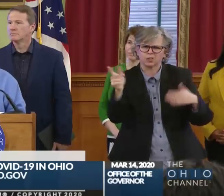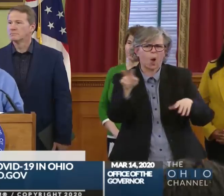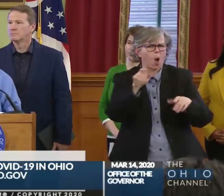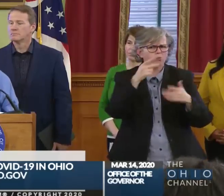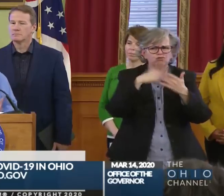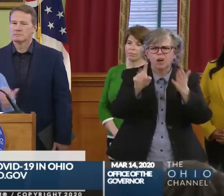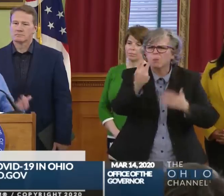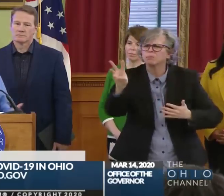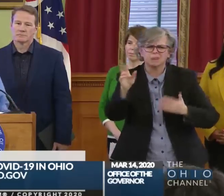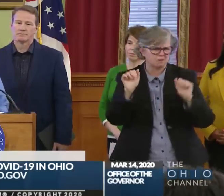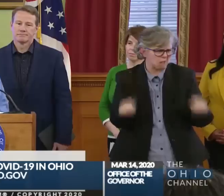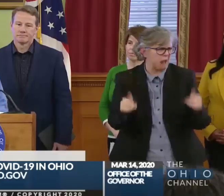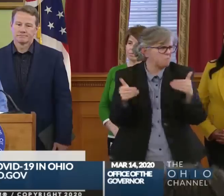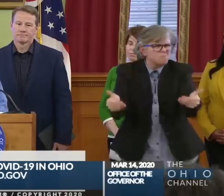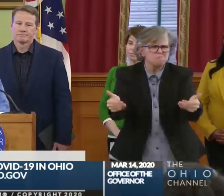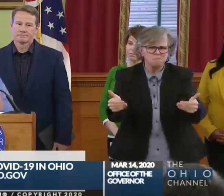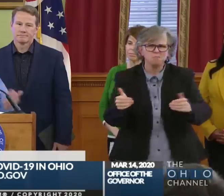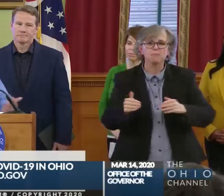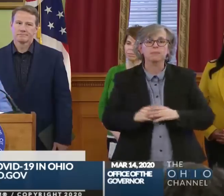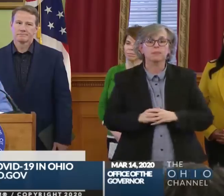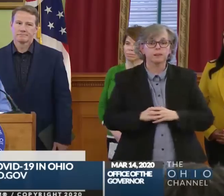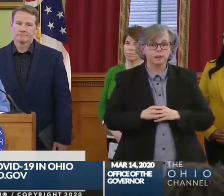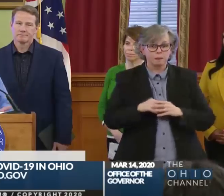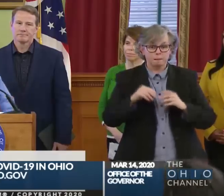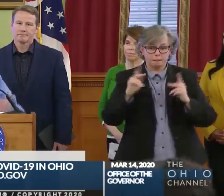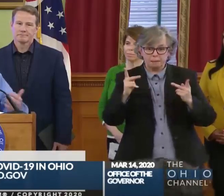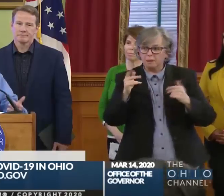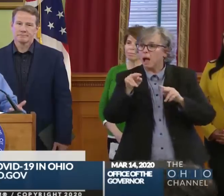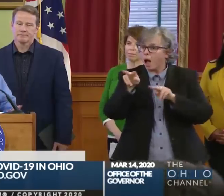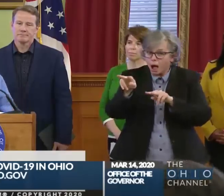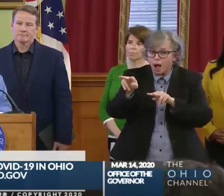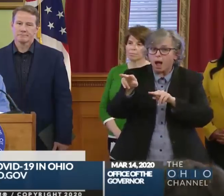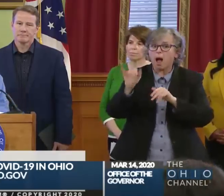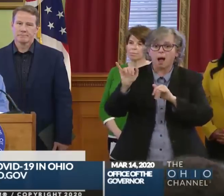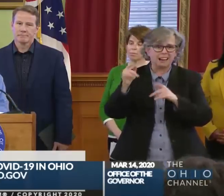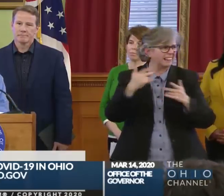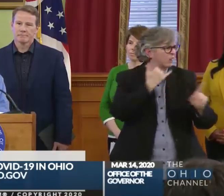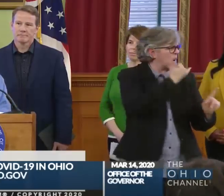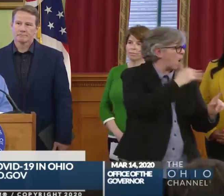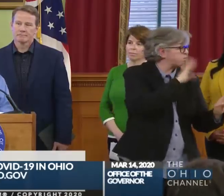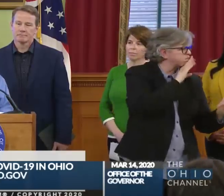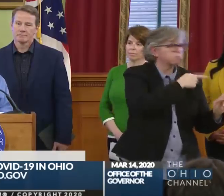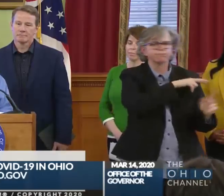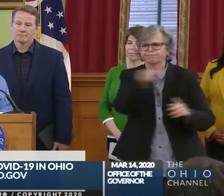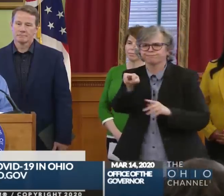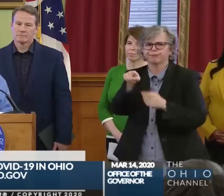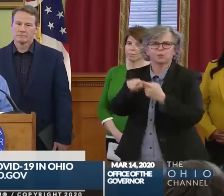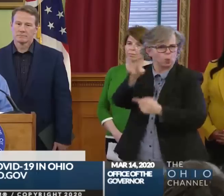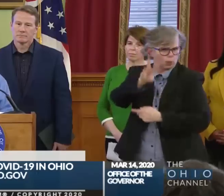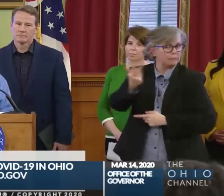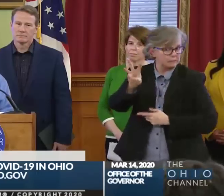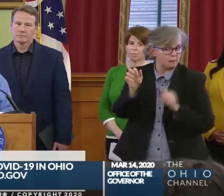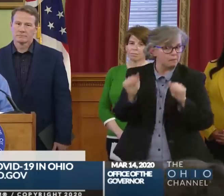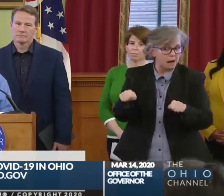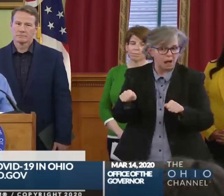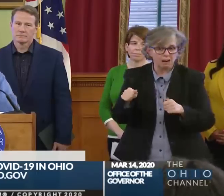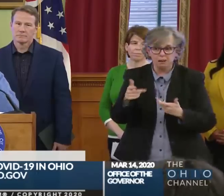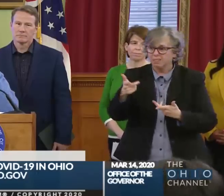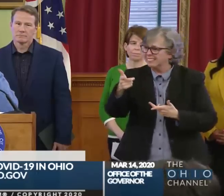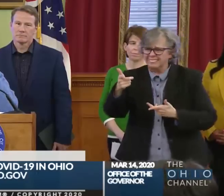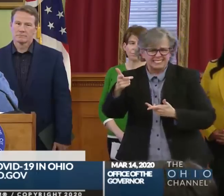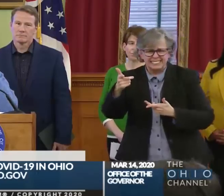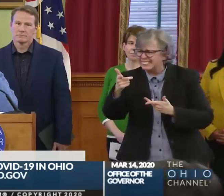is actually up online, and people can get that. And so we would suggest they start with that. If they still have questions, they certainly can move